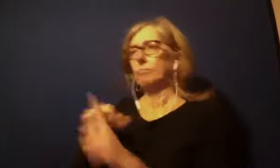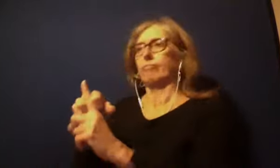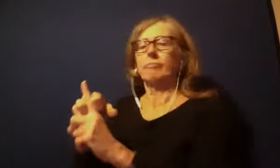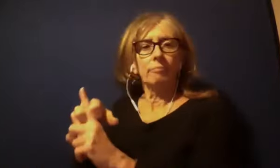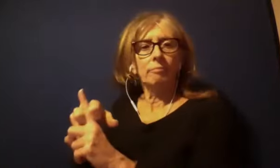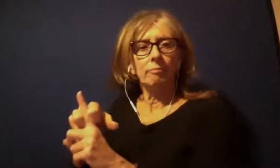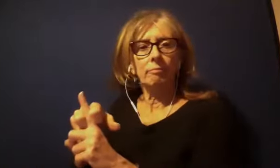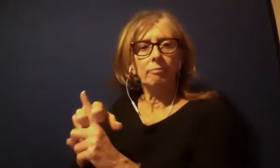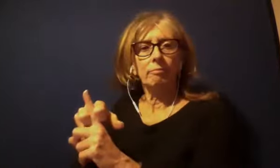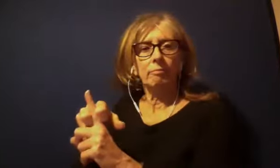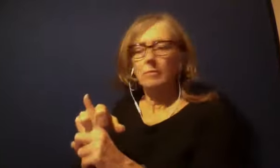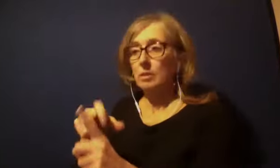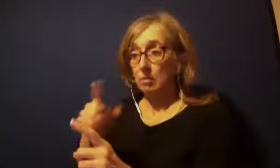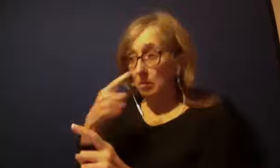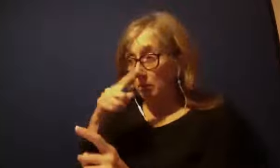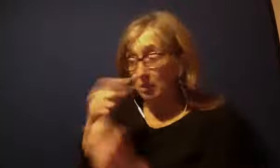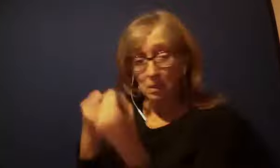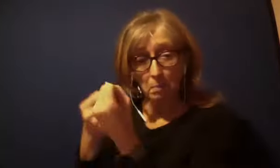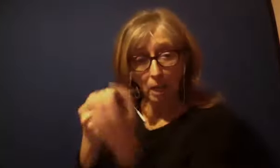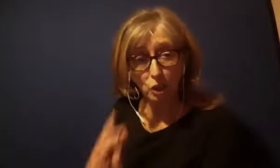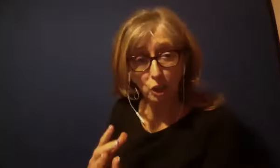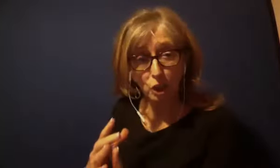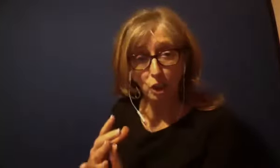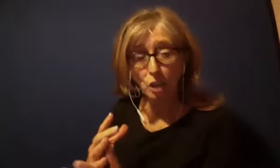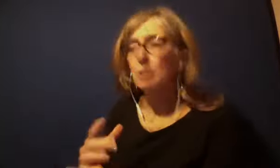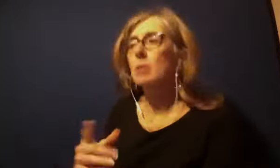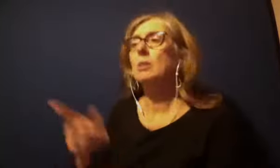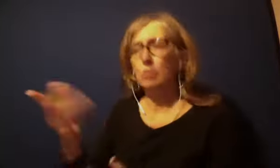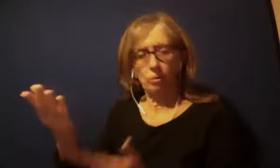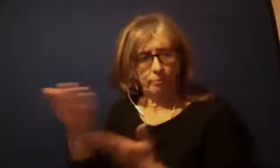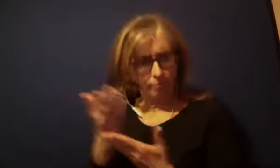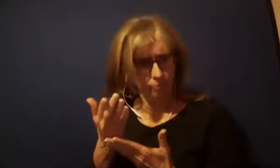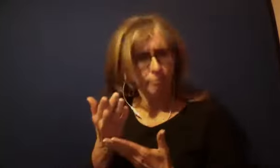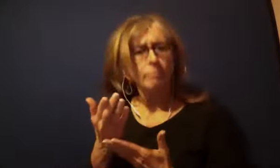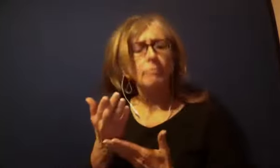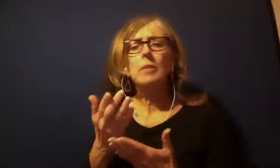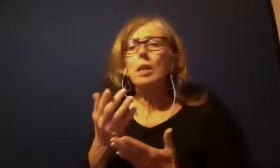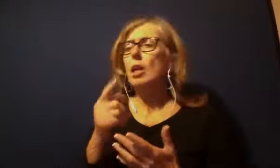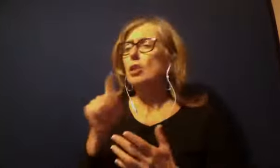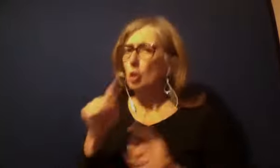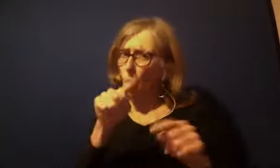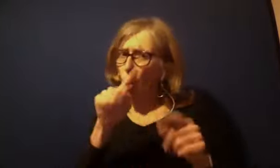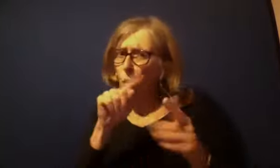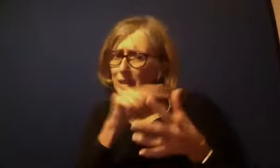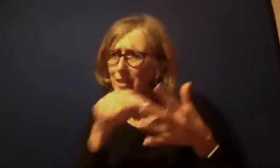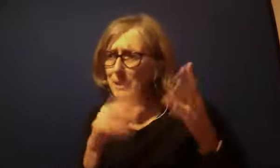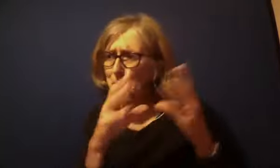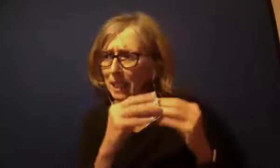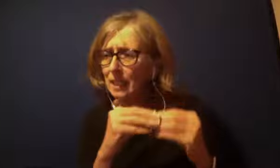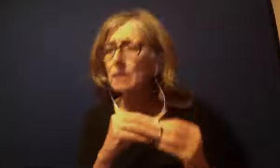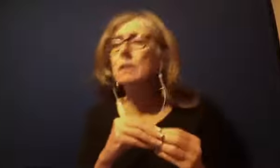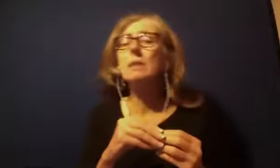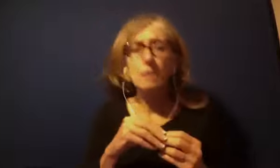and she suggested some meetings to go to. And, she talked about particular